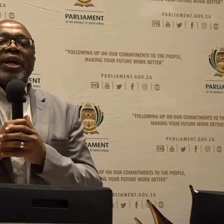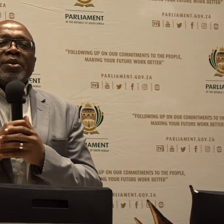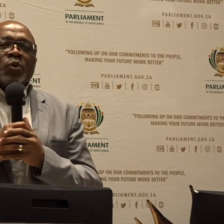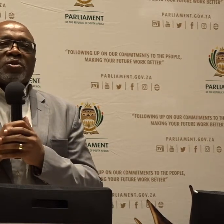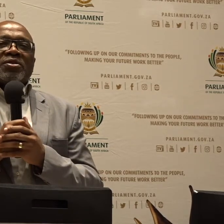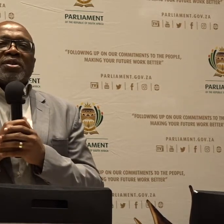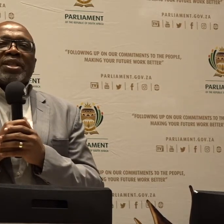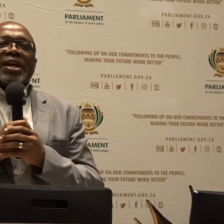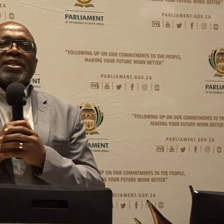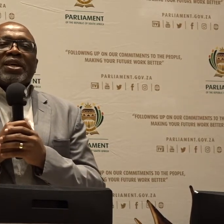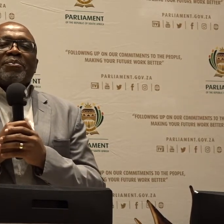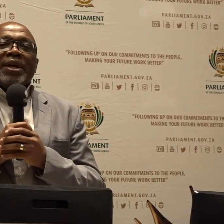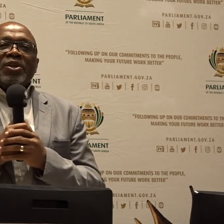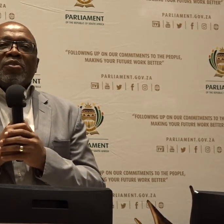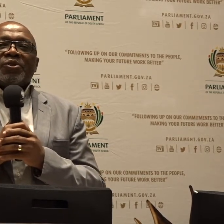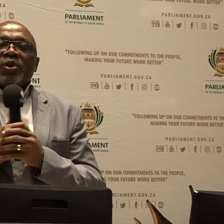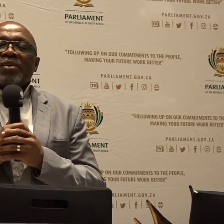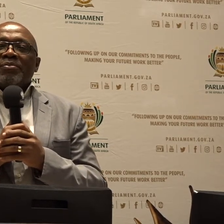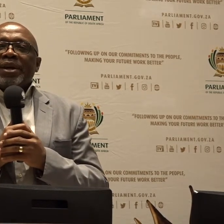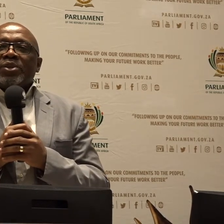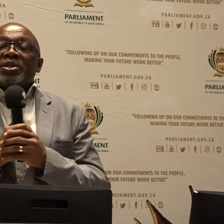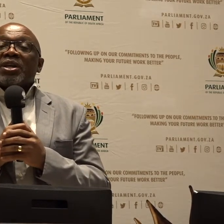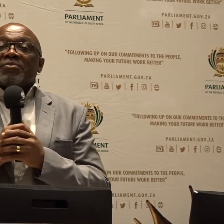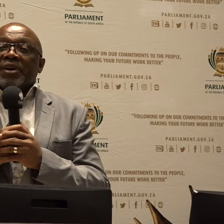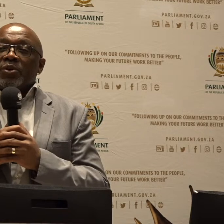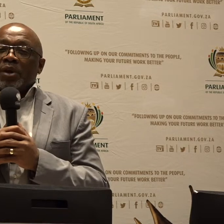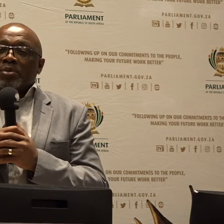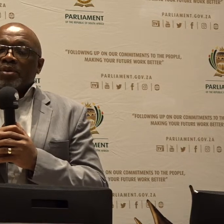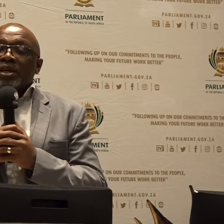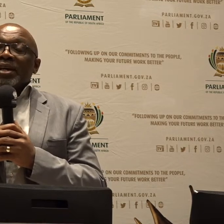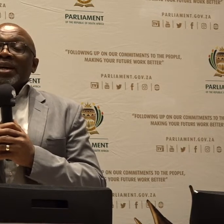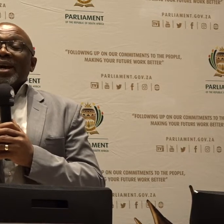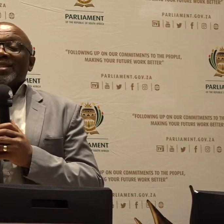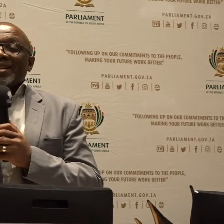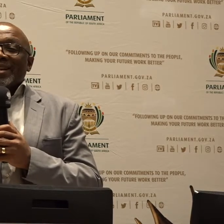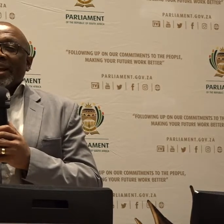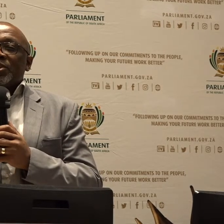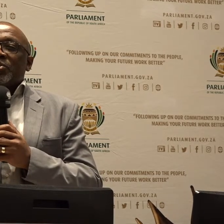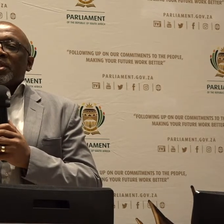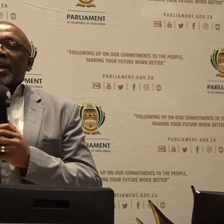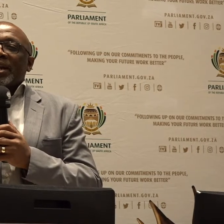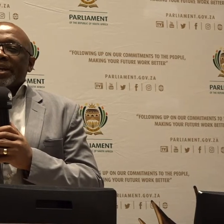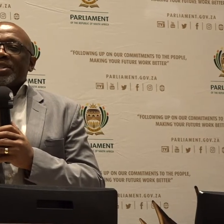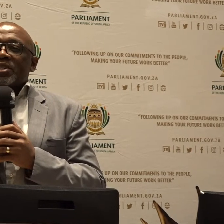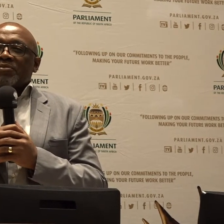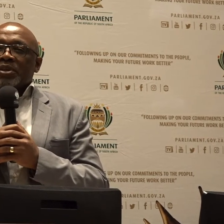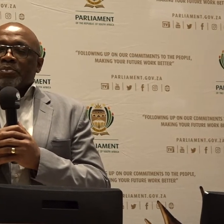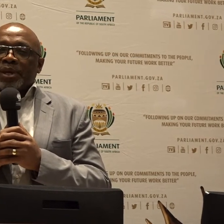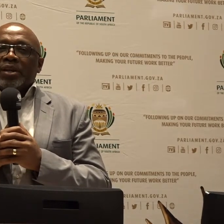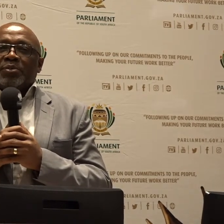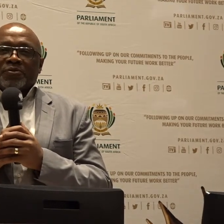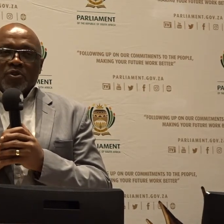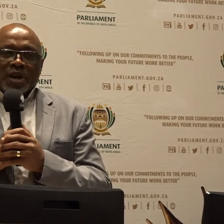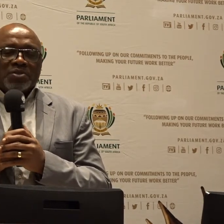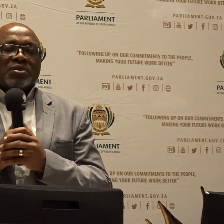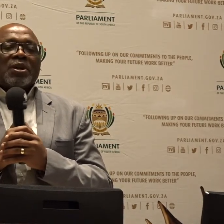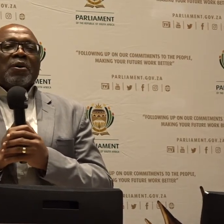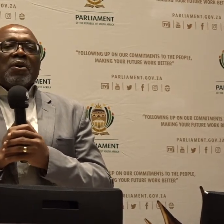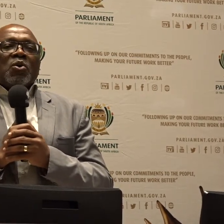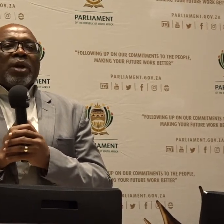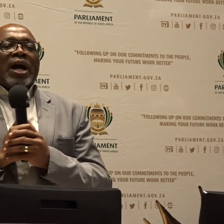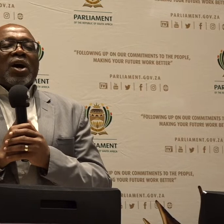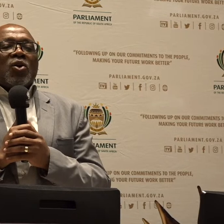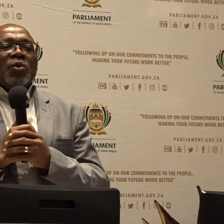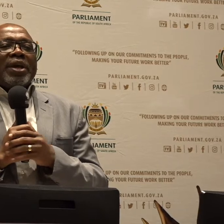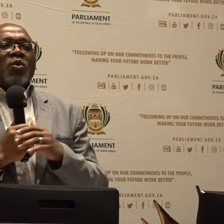relates to many of you have made which are valuable as it relates to the rail safety bill before us